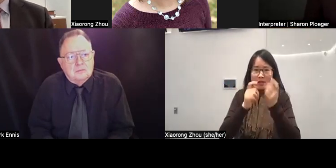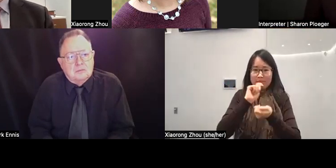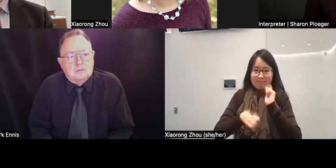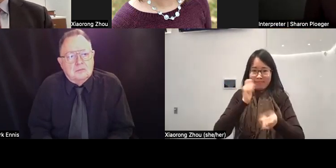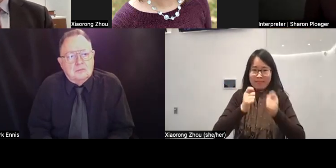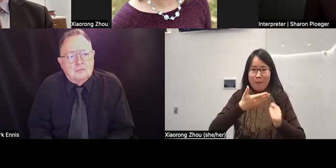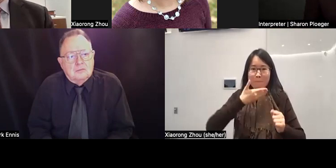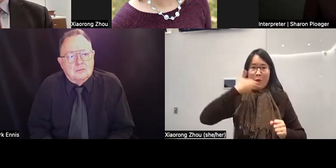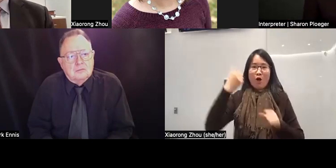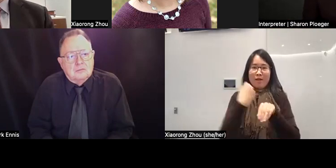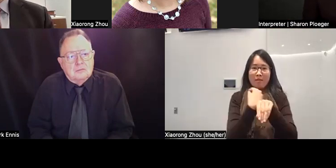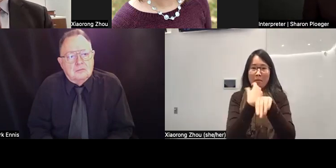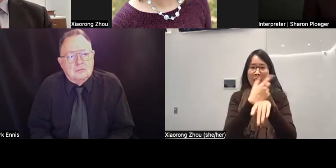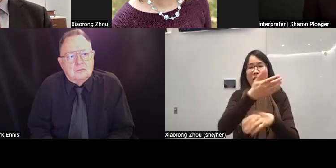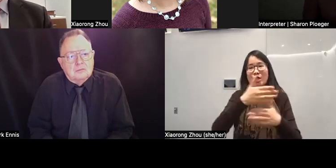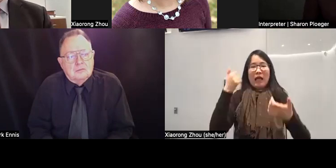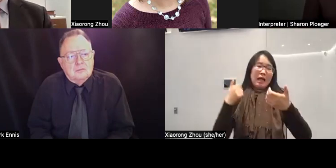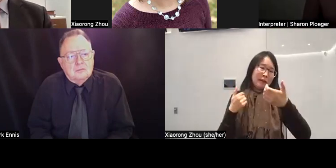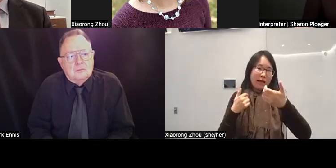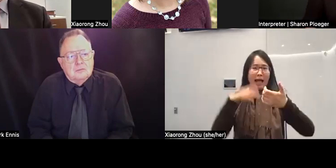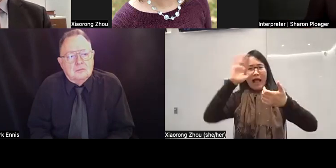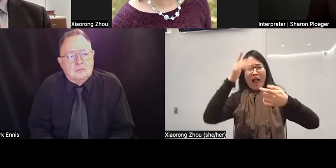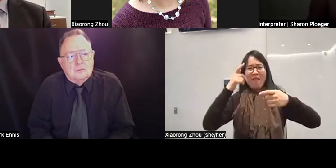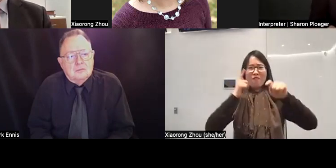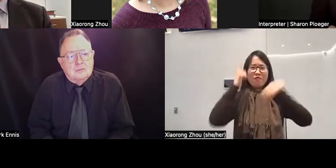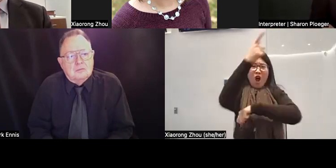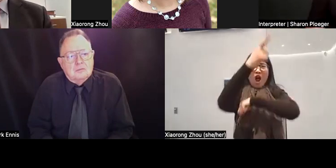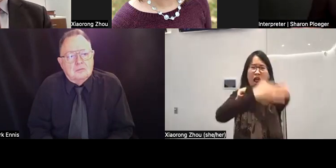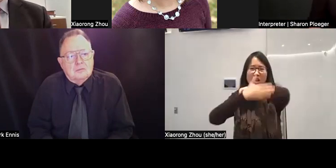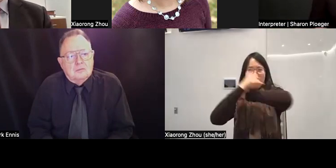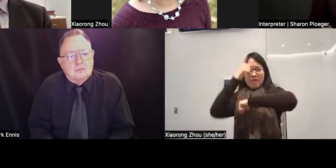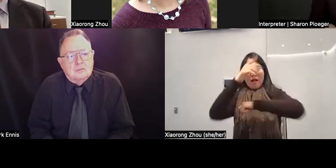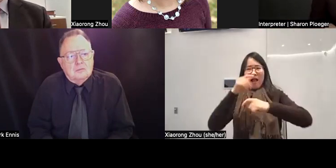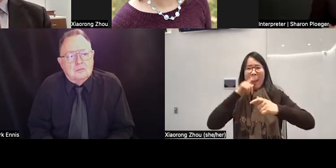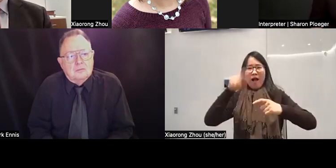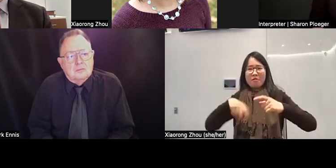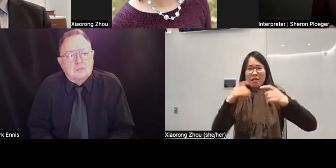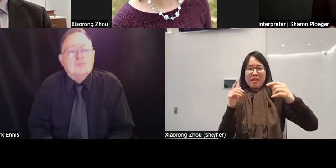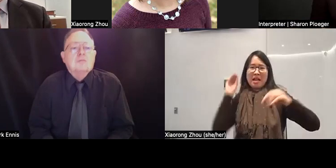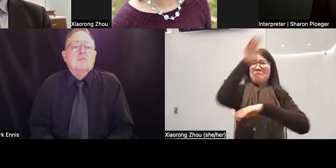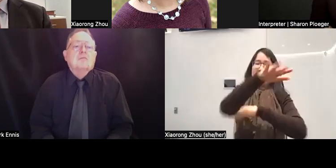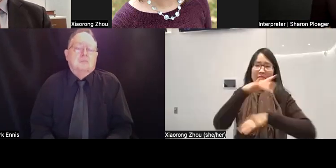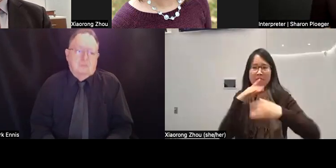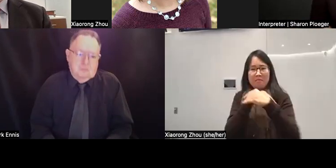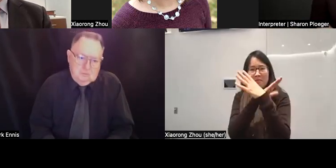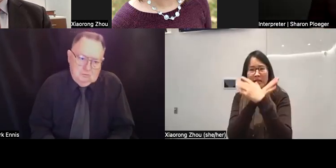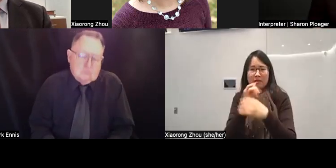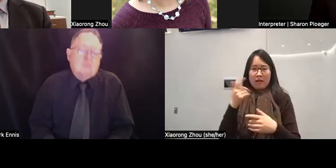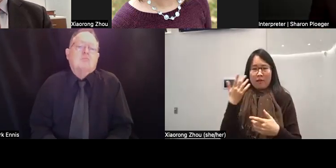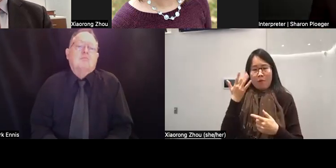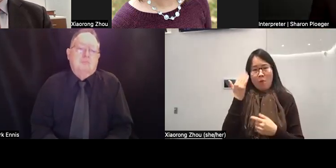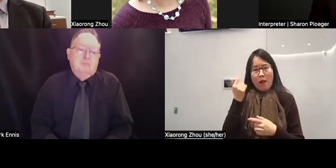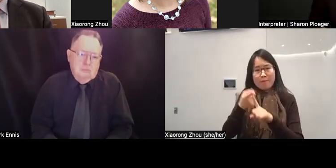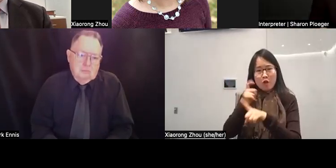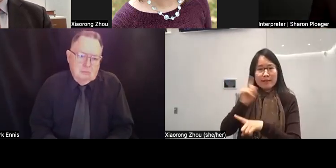phone. And so technology changed and made it better and made FaceTime. So now deaf people can, you know, see each other to communicate, but